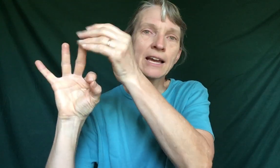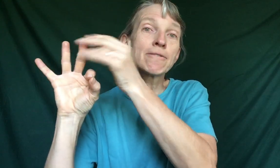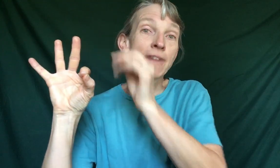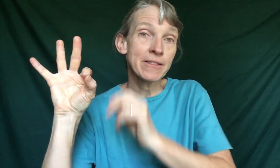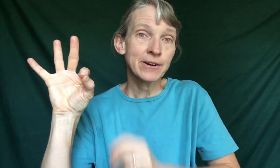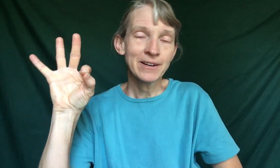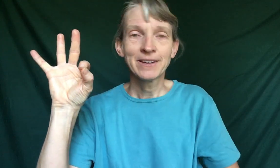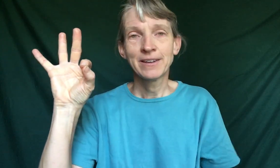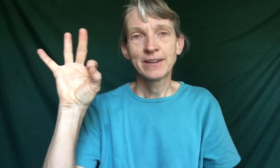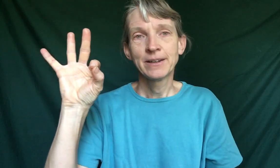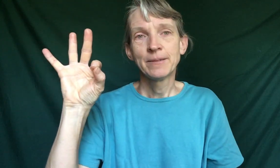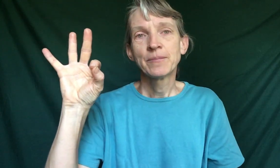a feather.